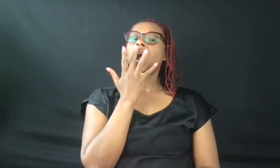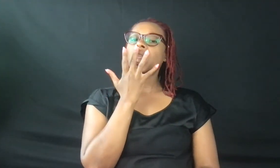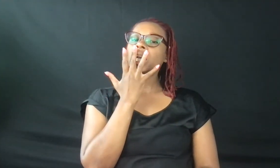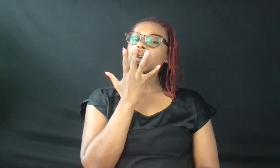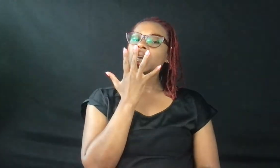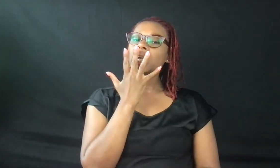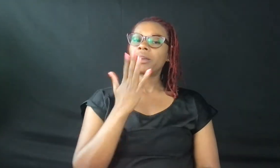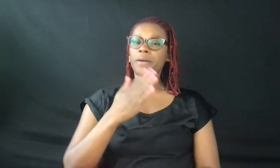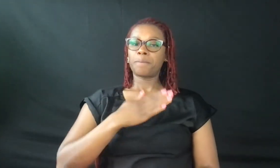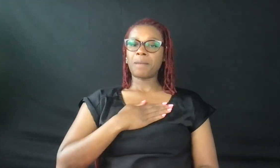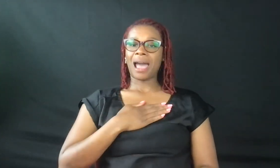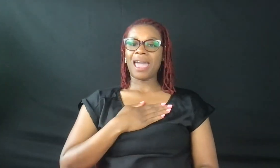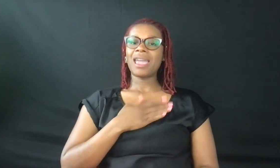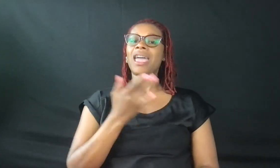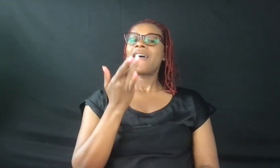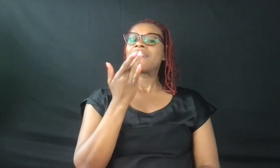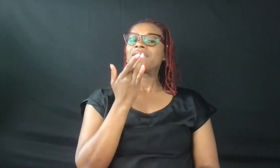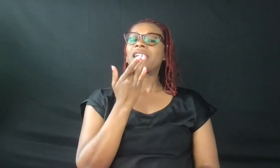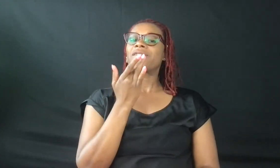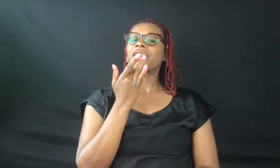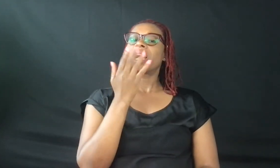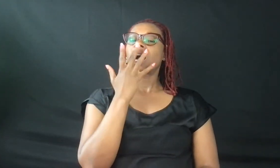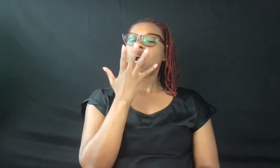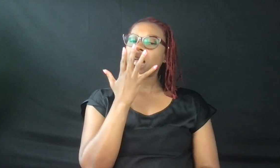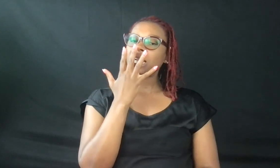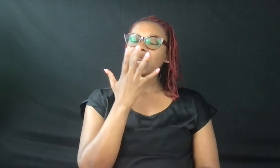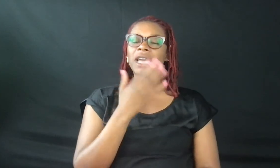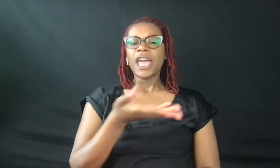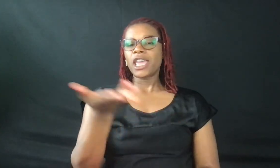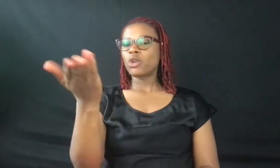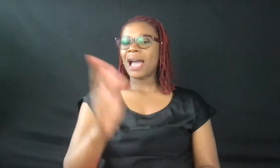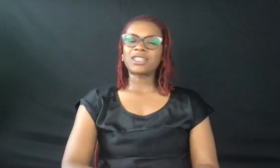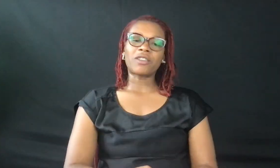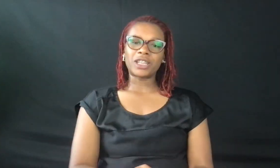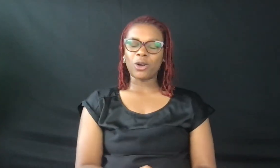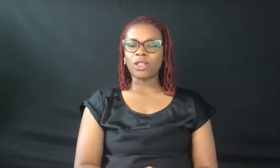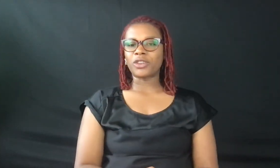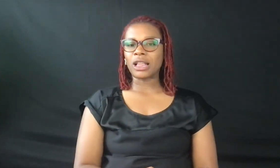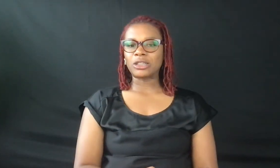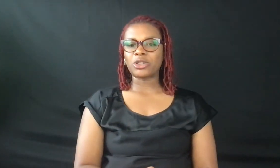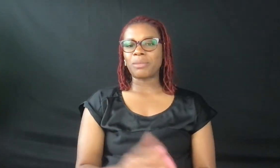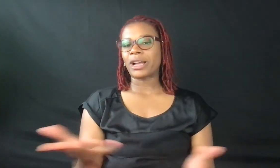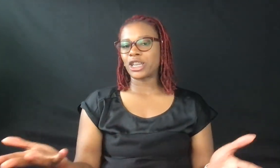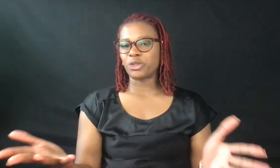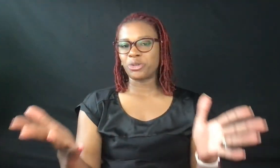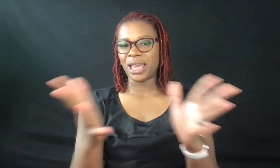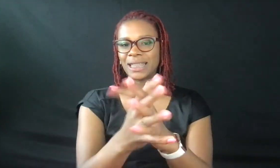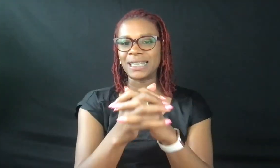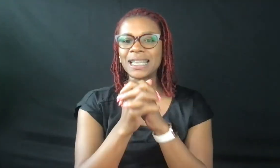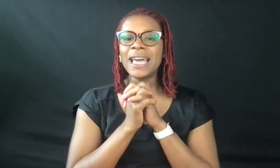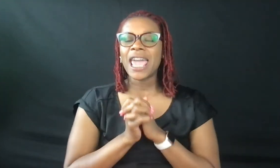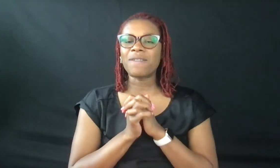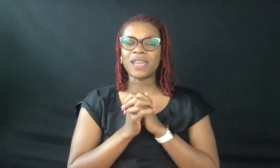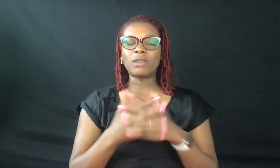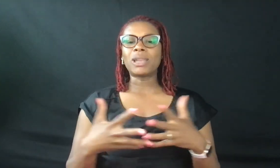color. My favorite color. And you guys already know all of your colors, so I'm not going to go through that list. If anyone has